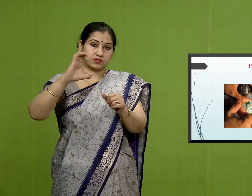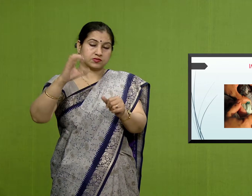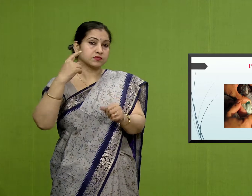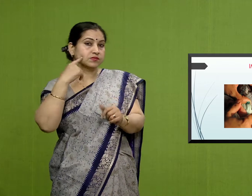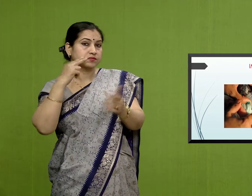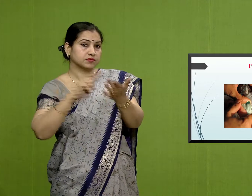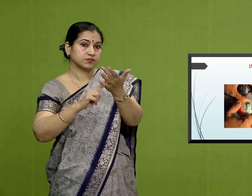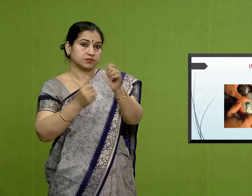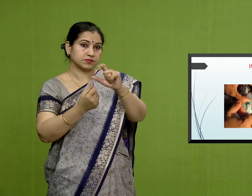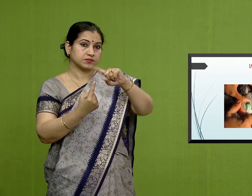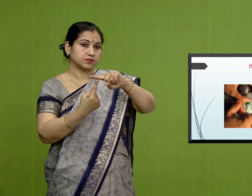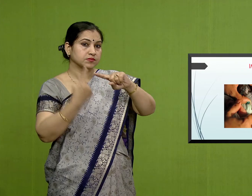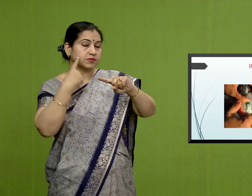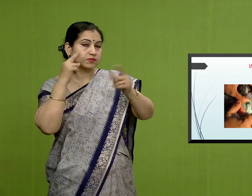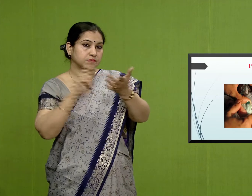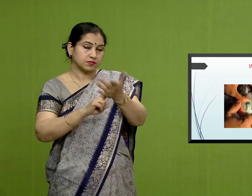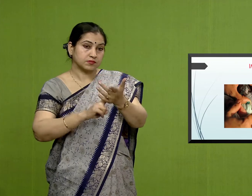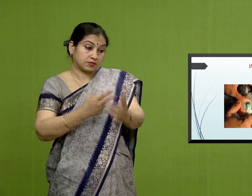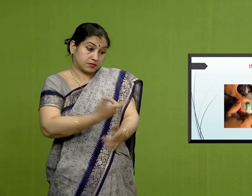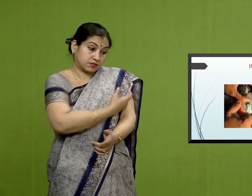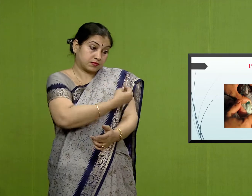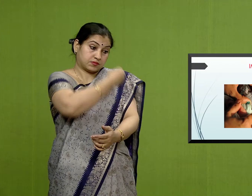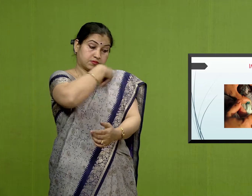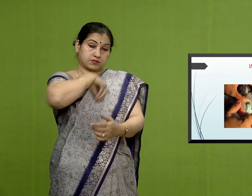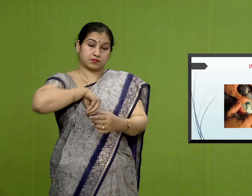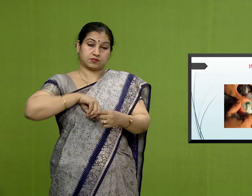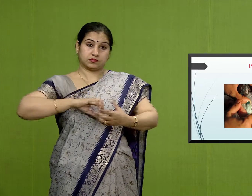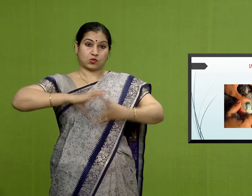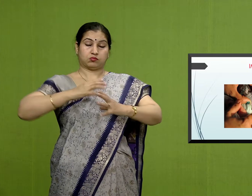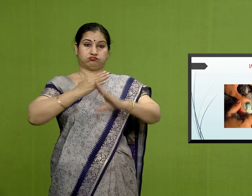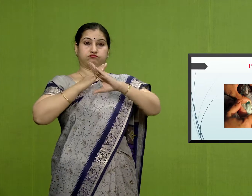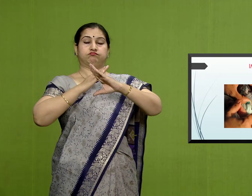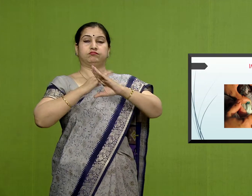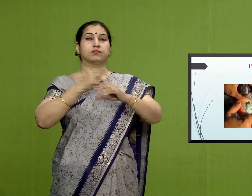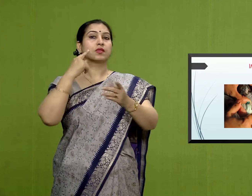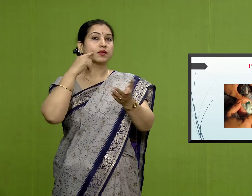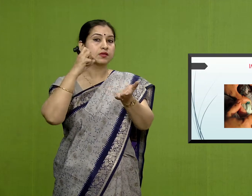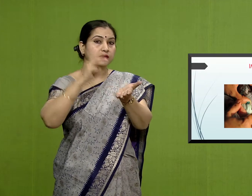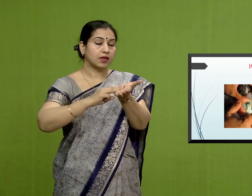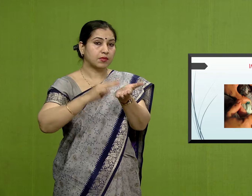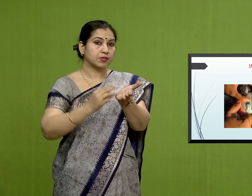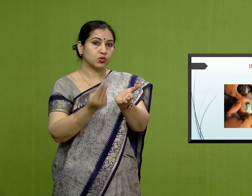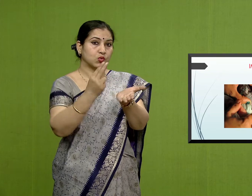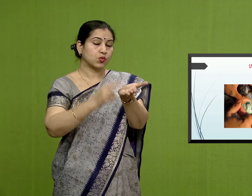called immunization. The newborn must be